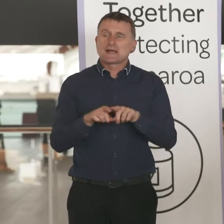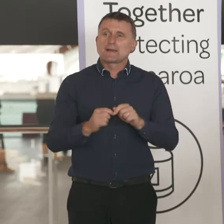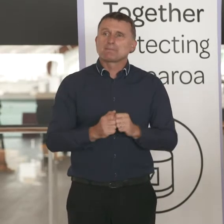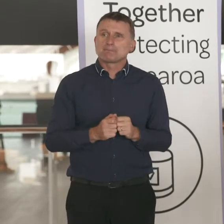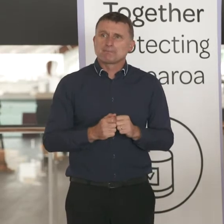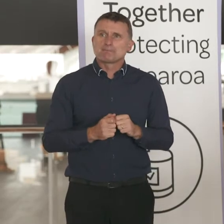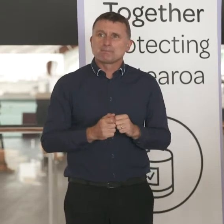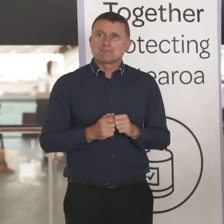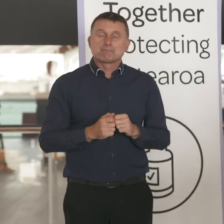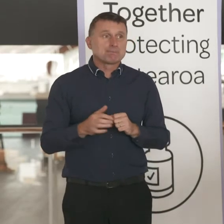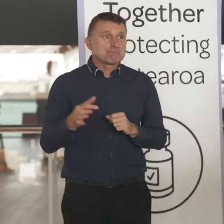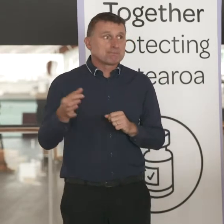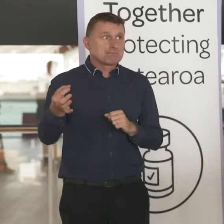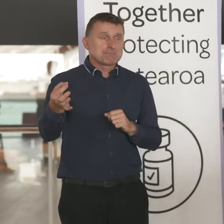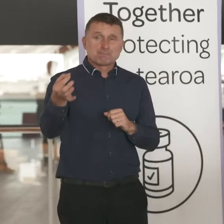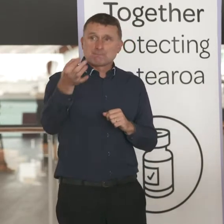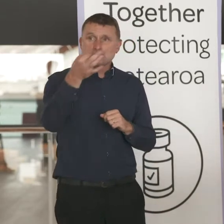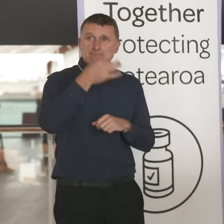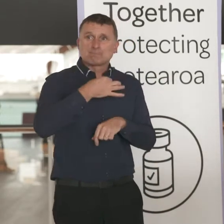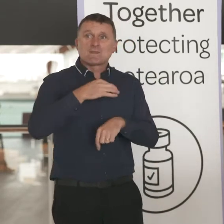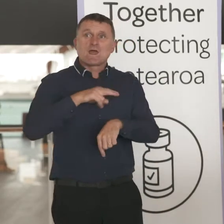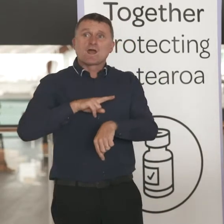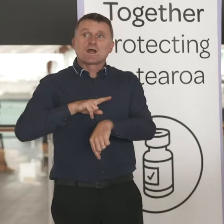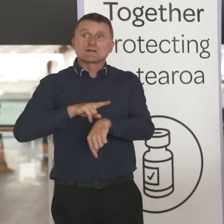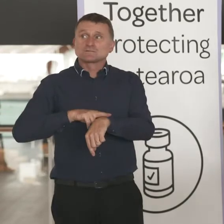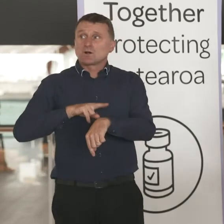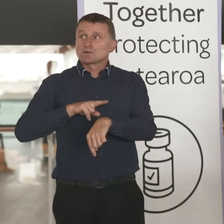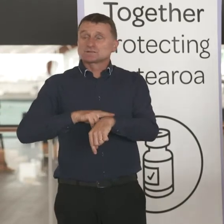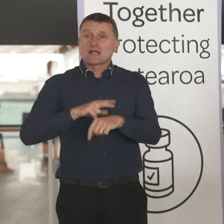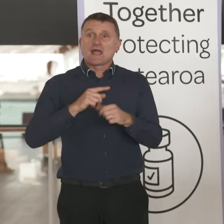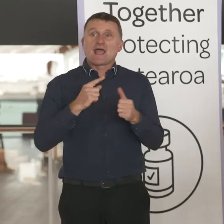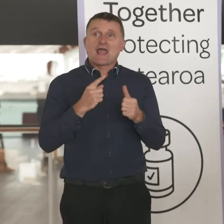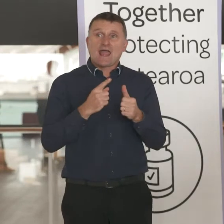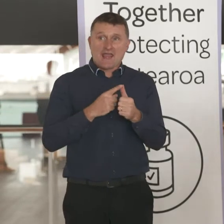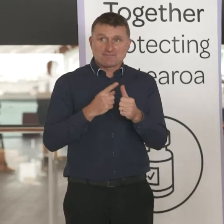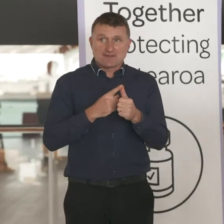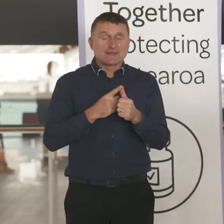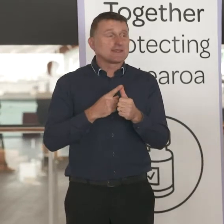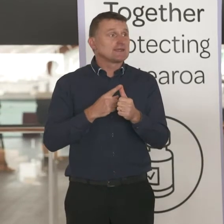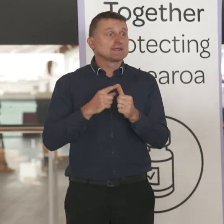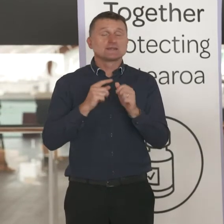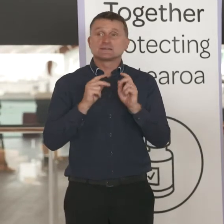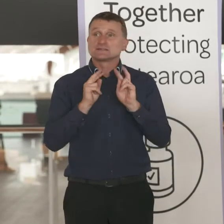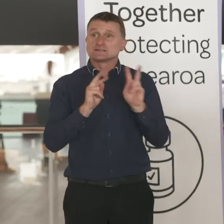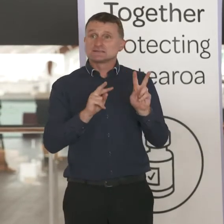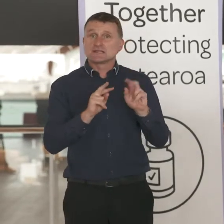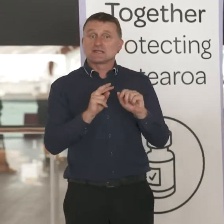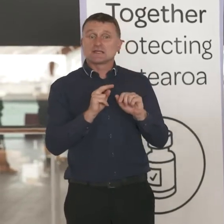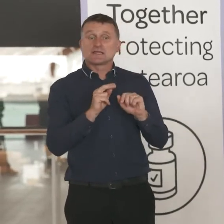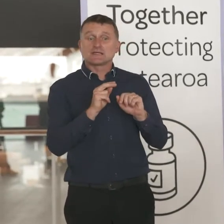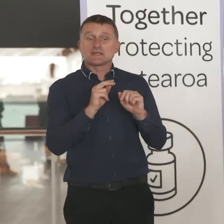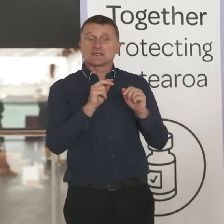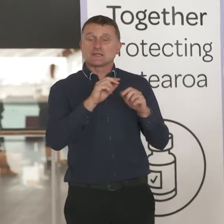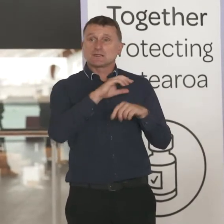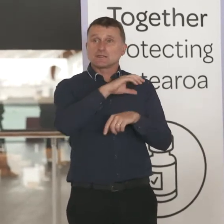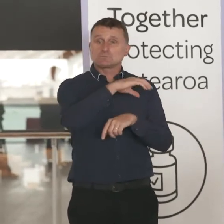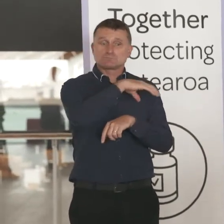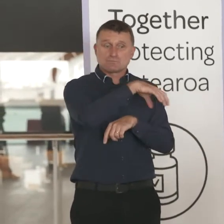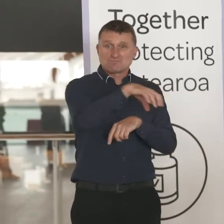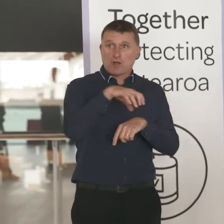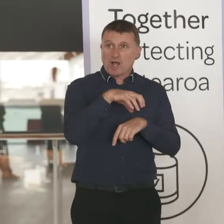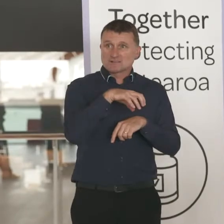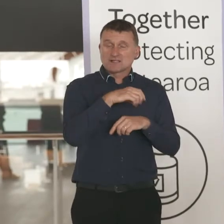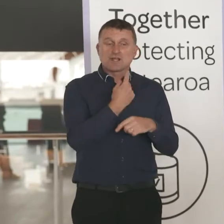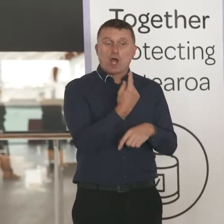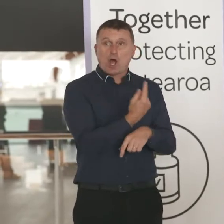Anthony, we've had confirmation that two key providers have finally received some funding for self-isolation work that they started about